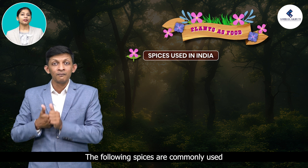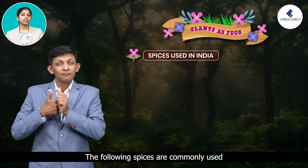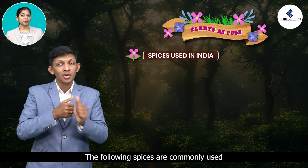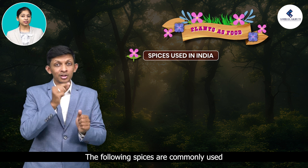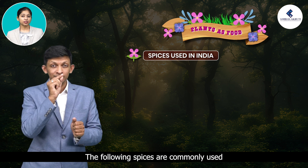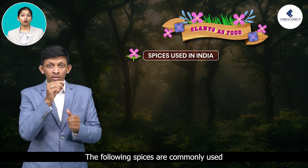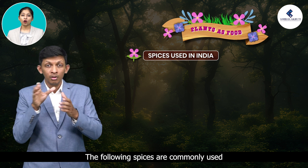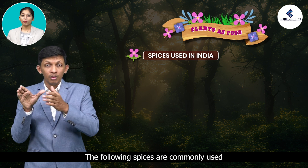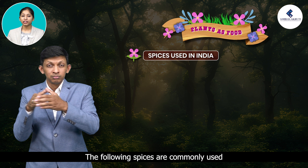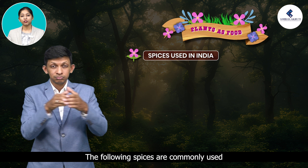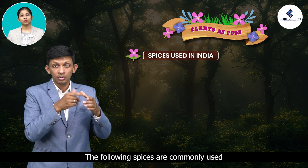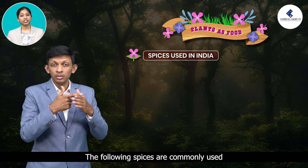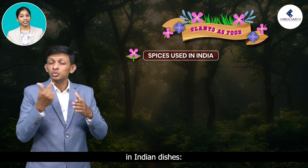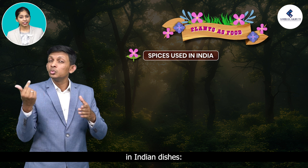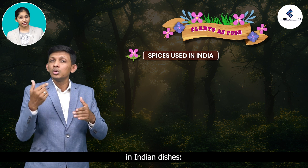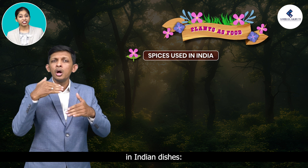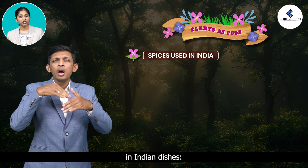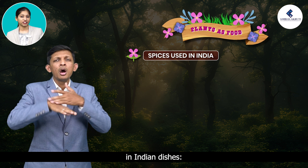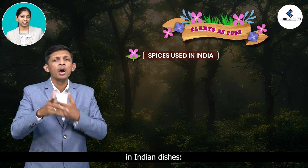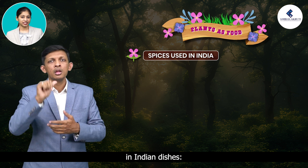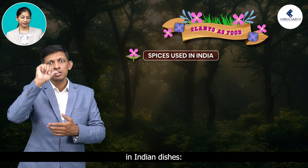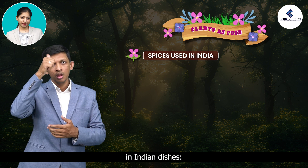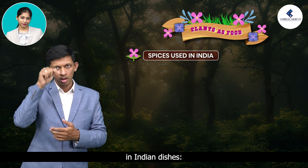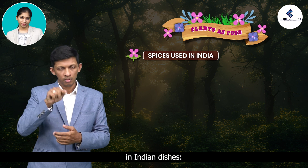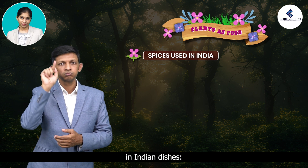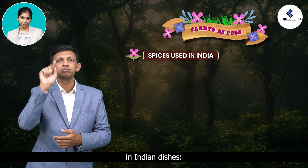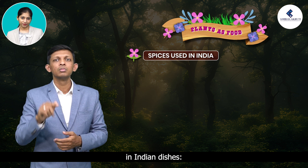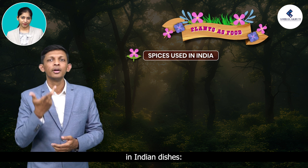The following spices are commonly used in Indian dishes: